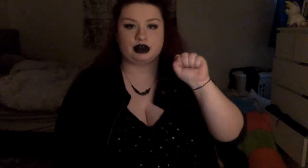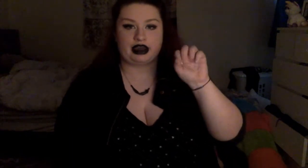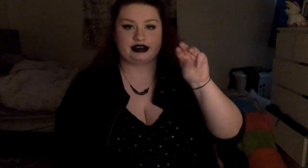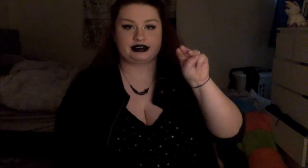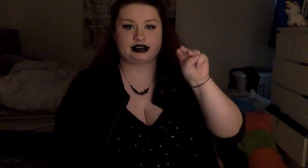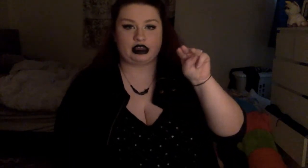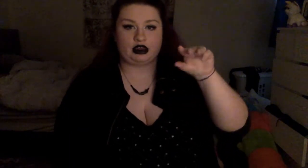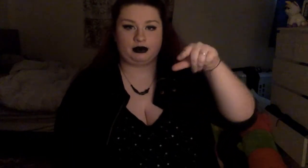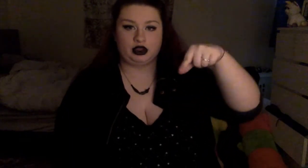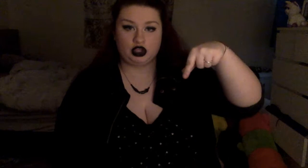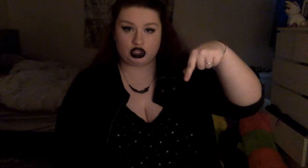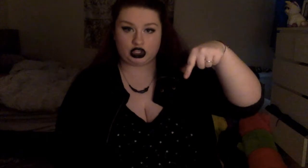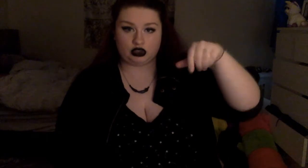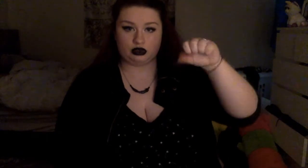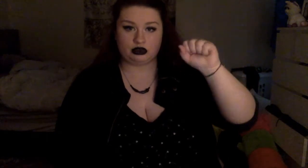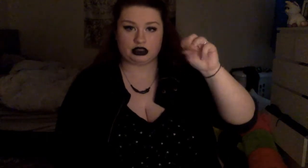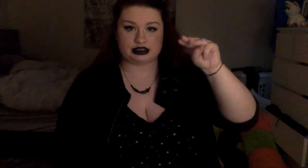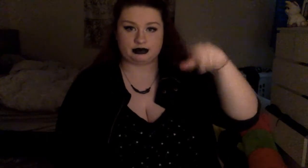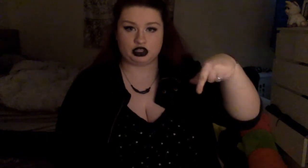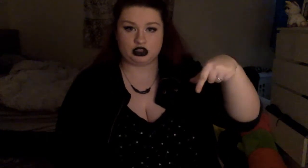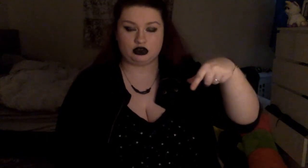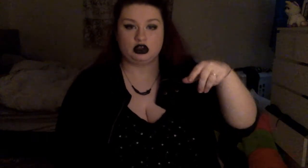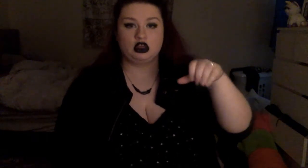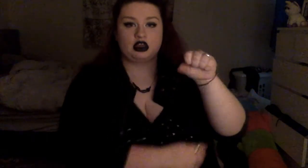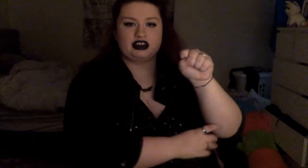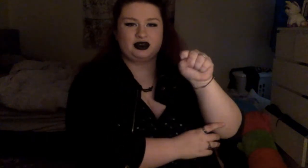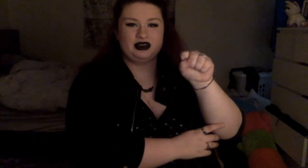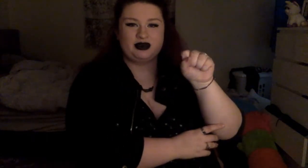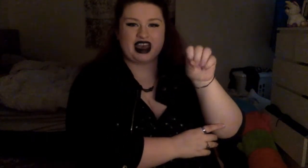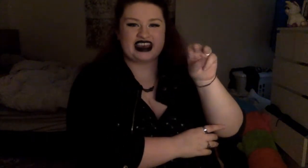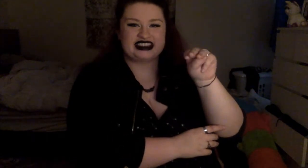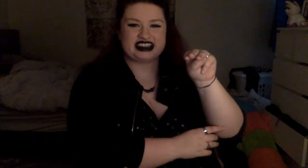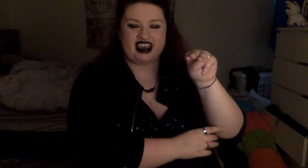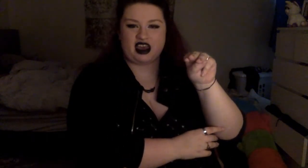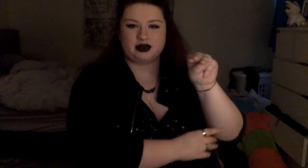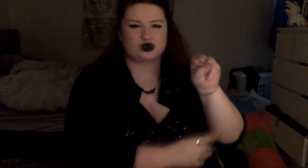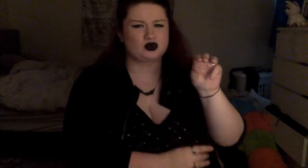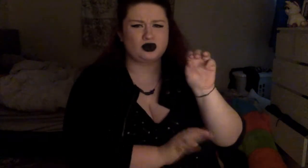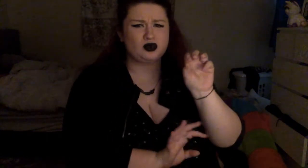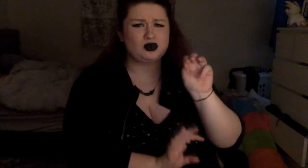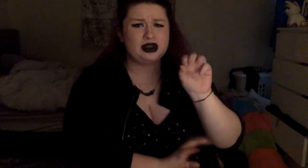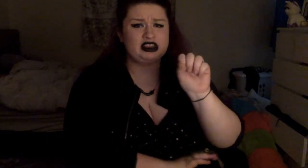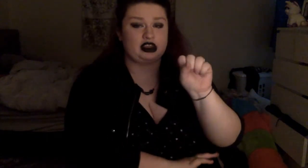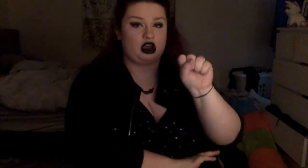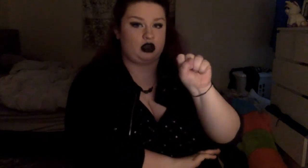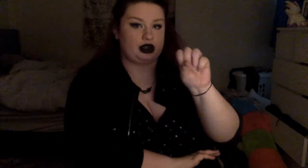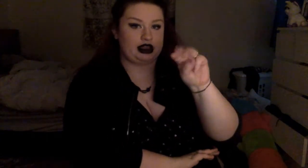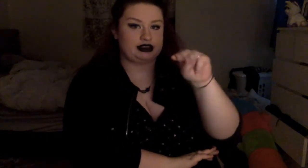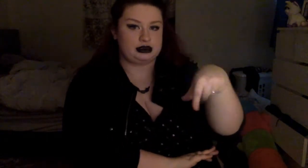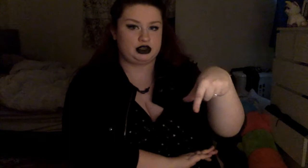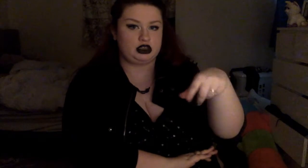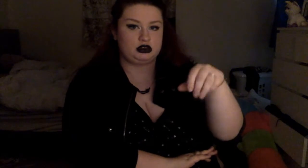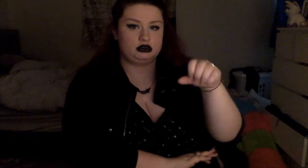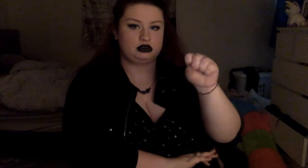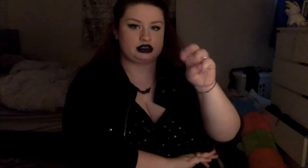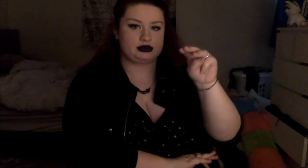SMQ. Going from S to M is really awkward SMQ,